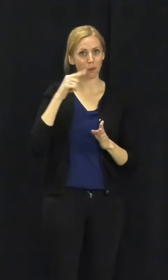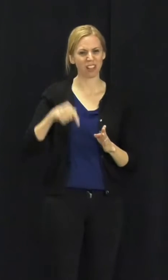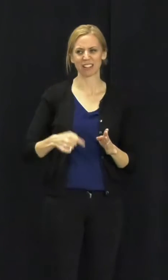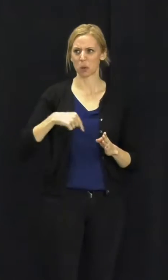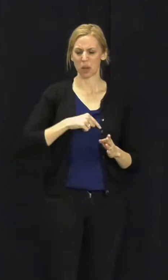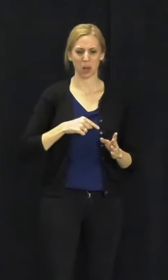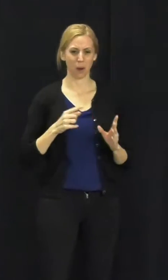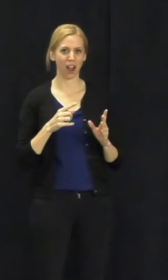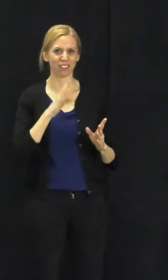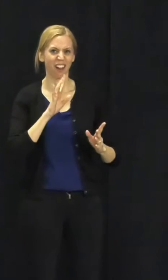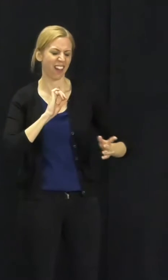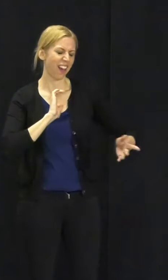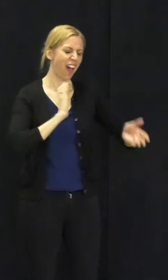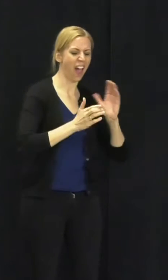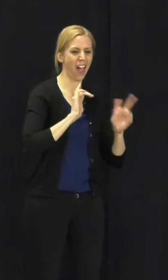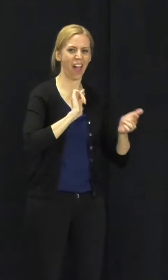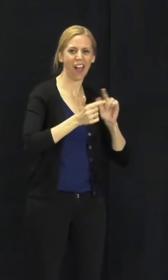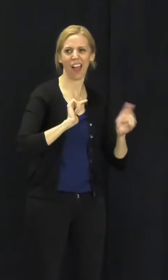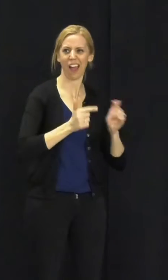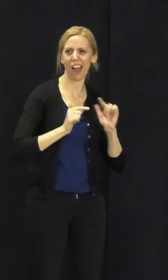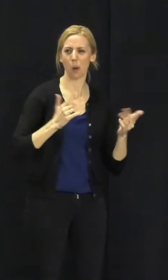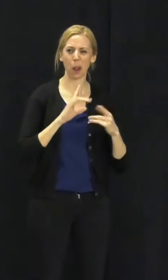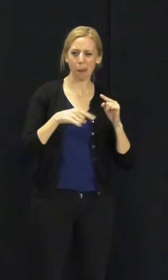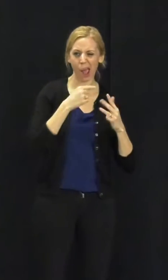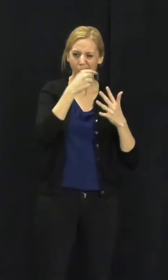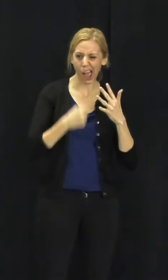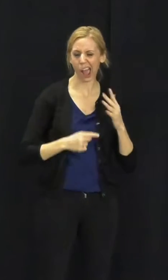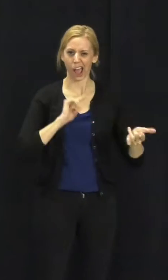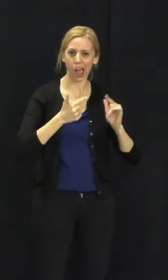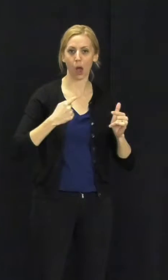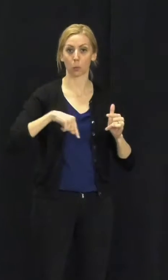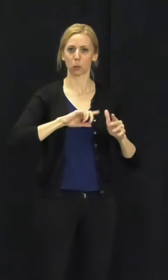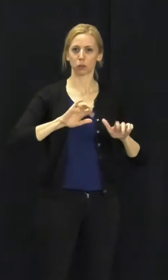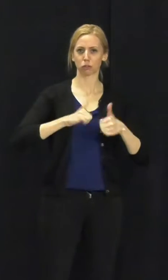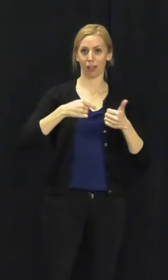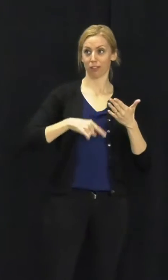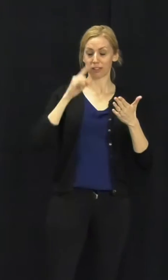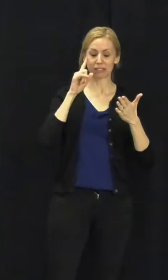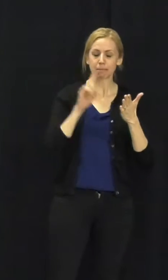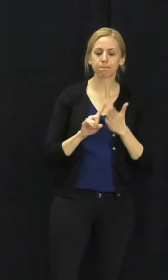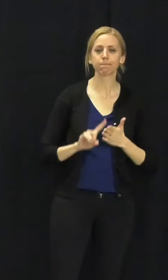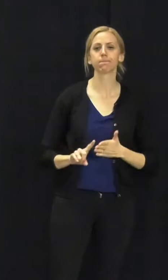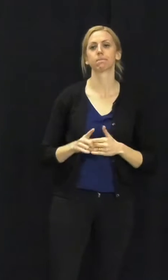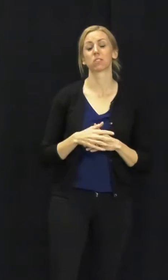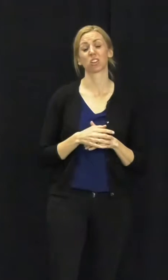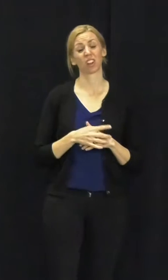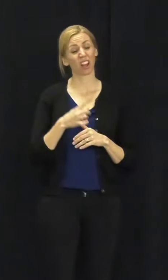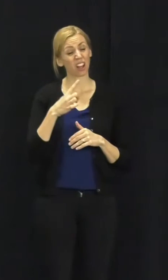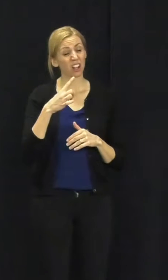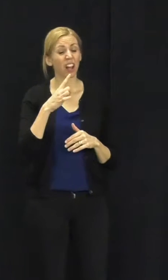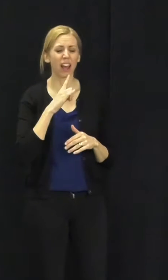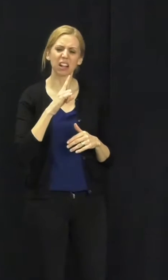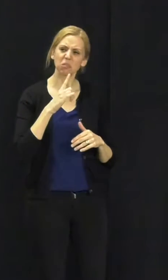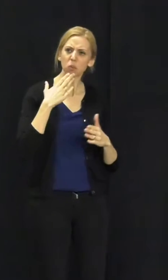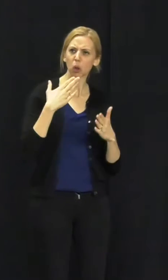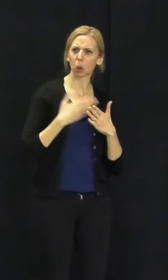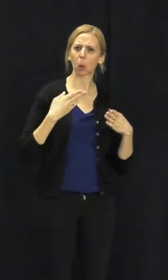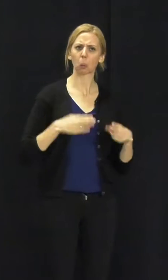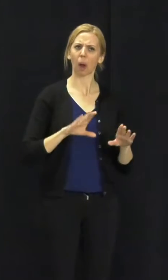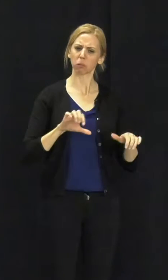You missed, by my count, and I don't have my glasses on, 99% of you missed